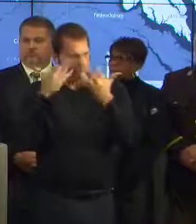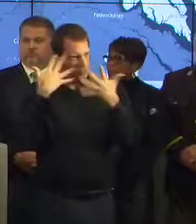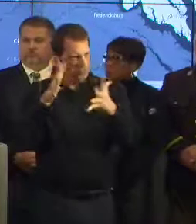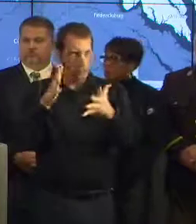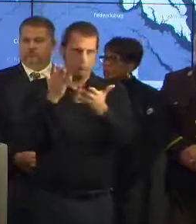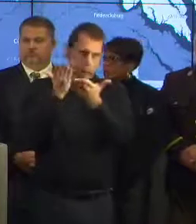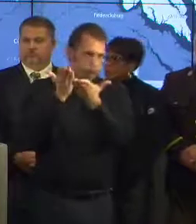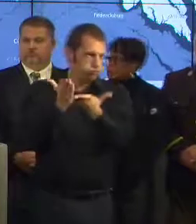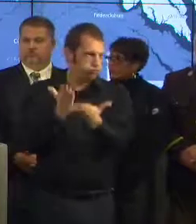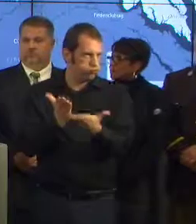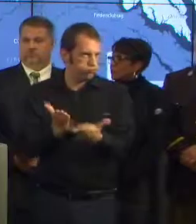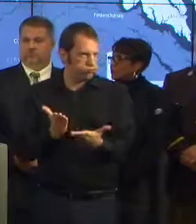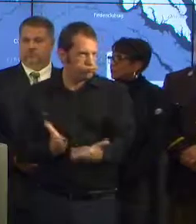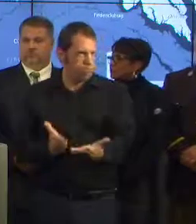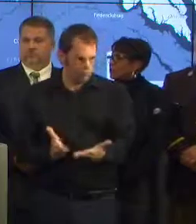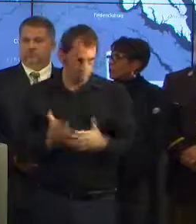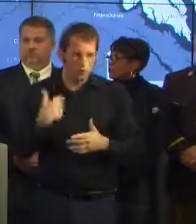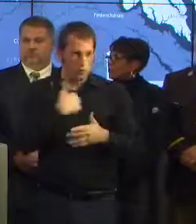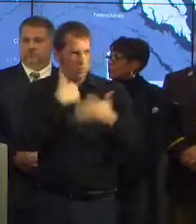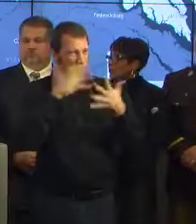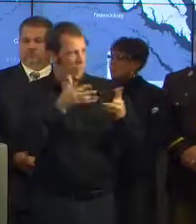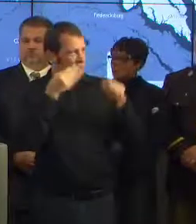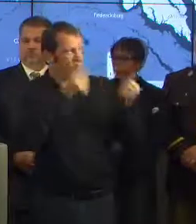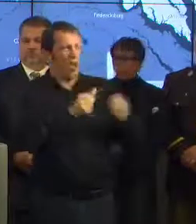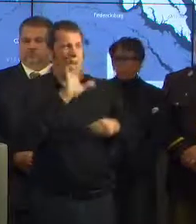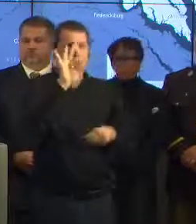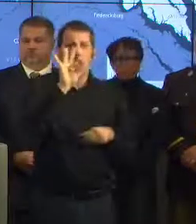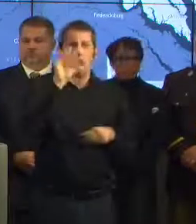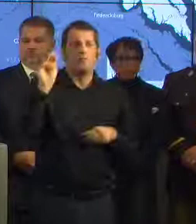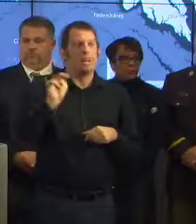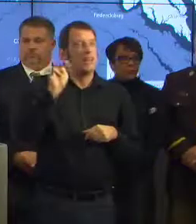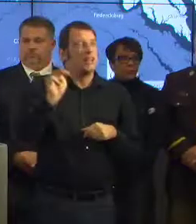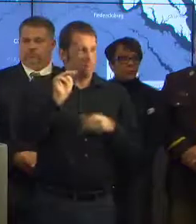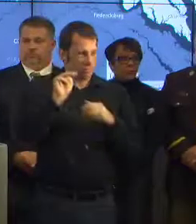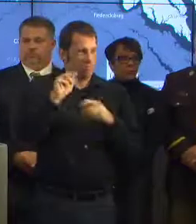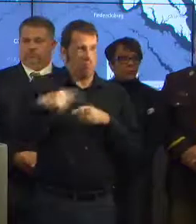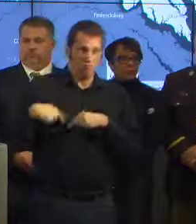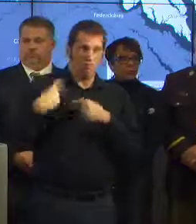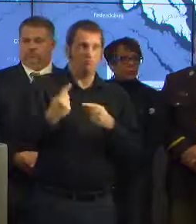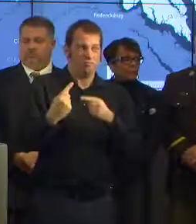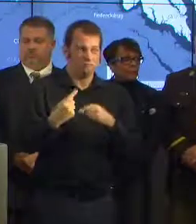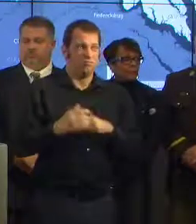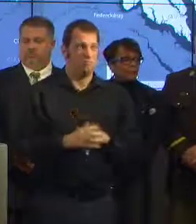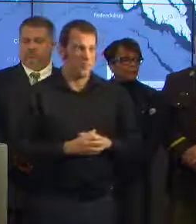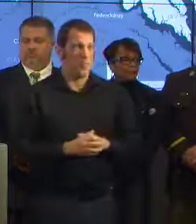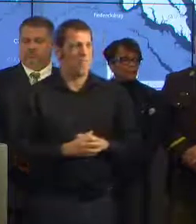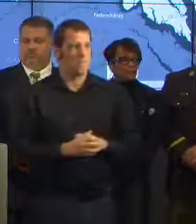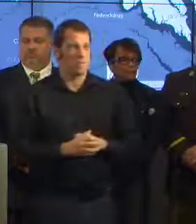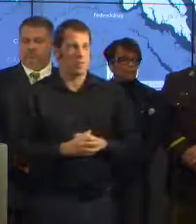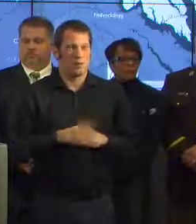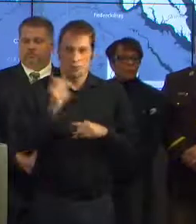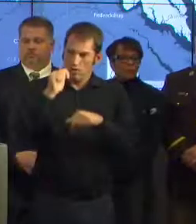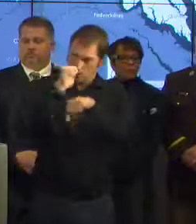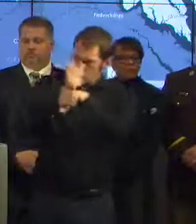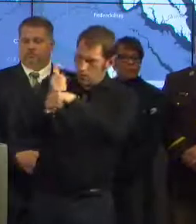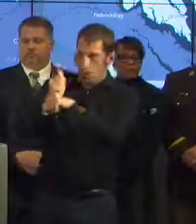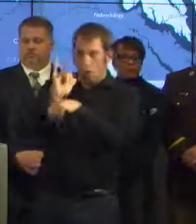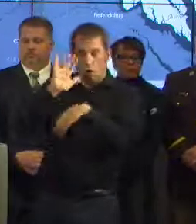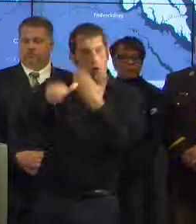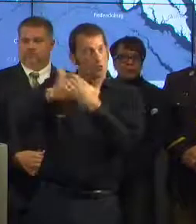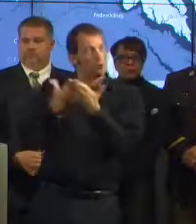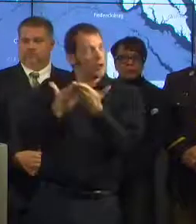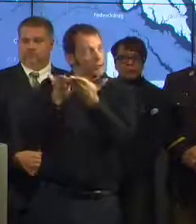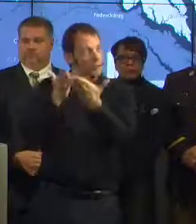million towards implementing those recommendations. Prior to even issuing the recommendations, we issued an interim